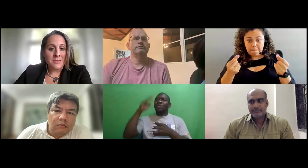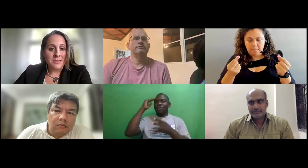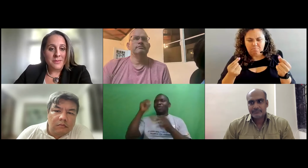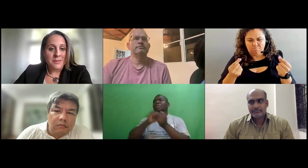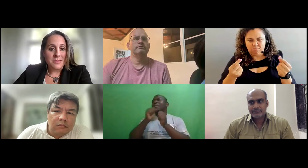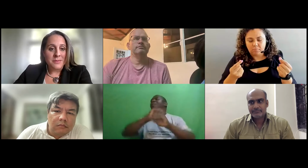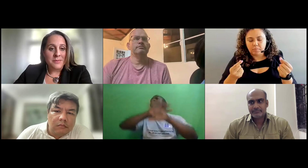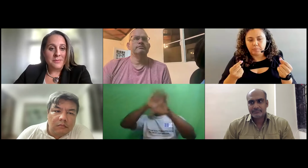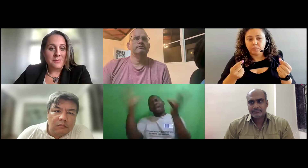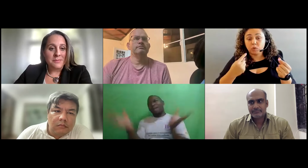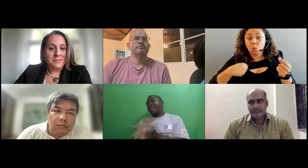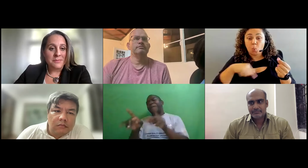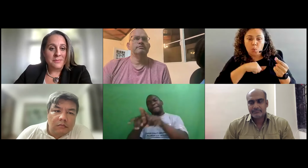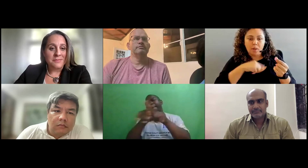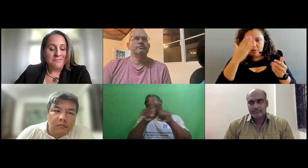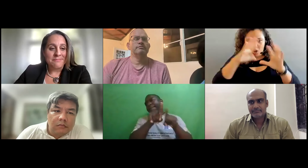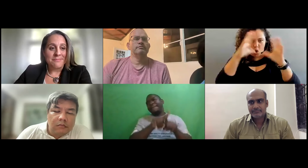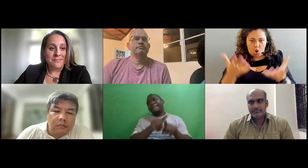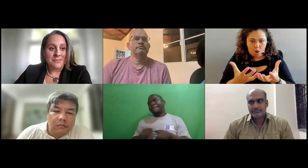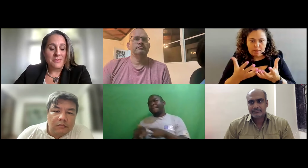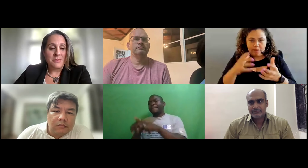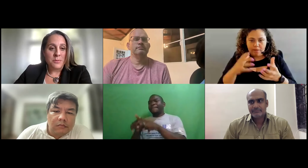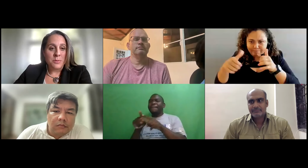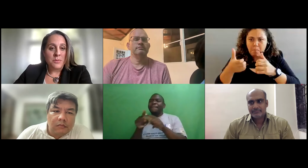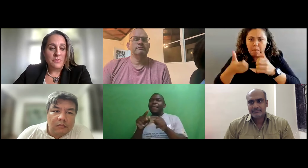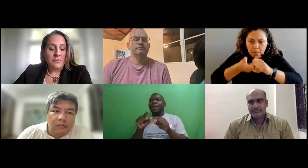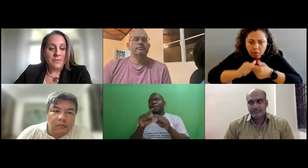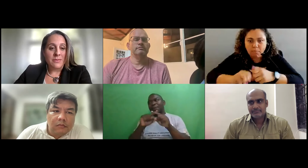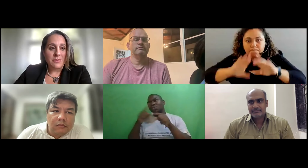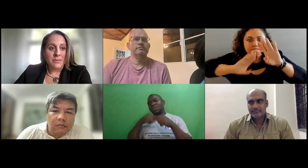short. We all know that the challenges are similar worldwide,